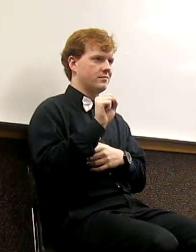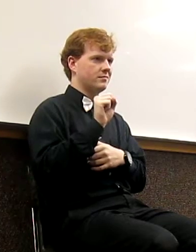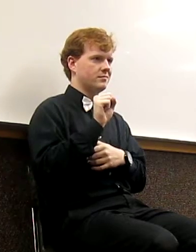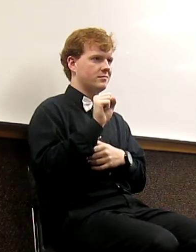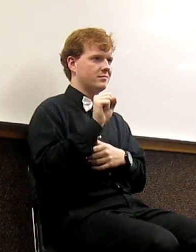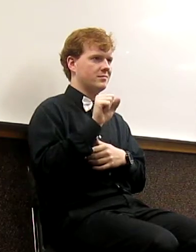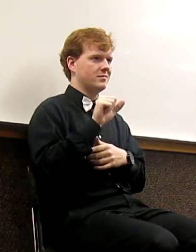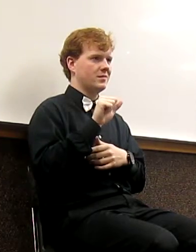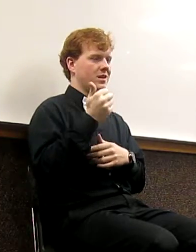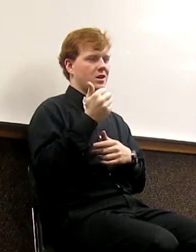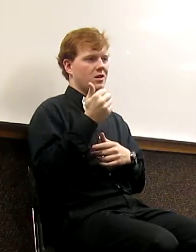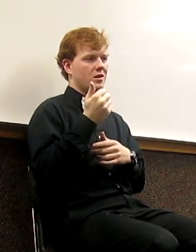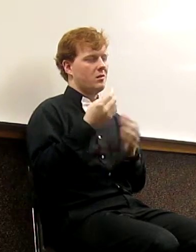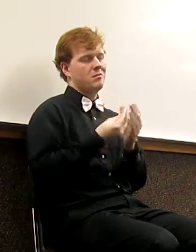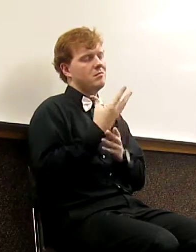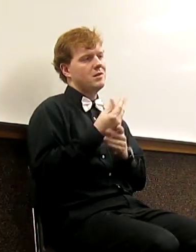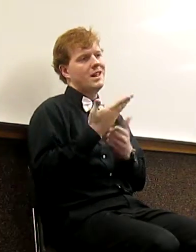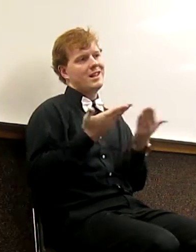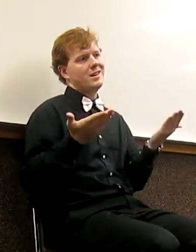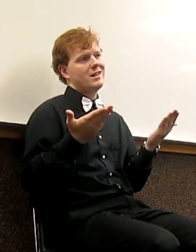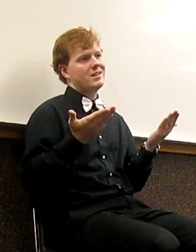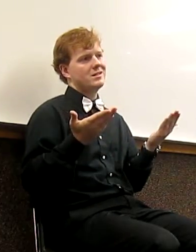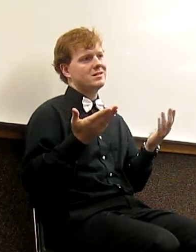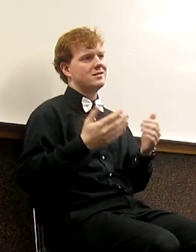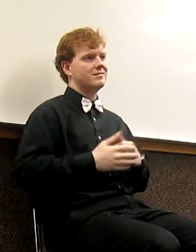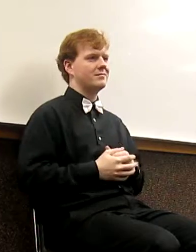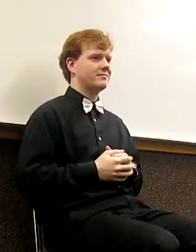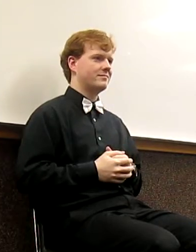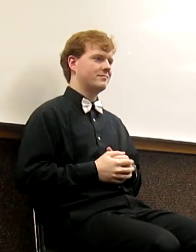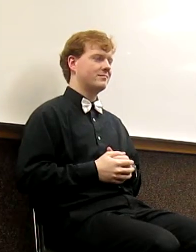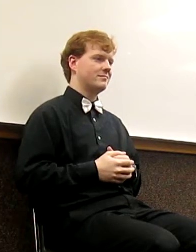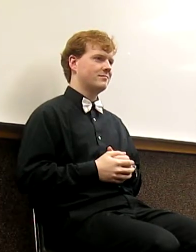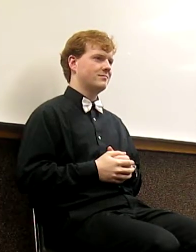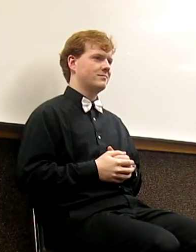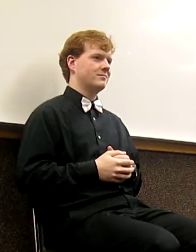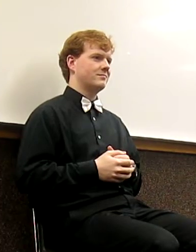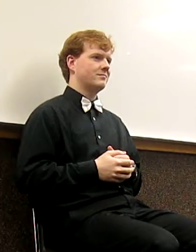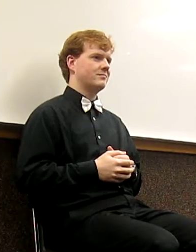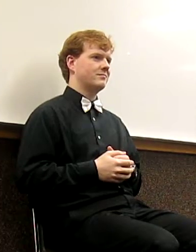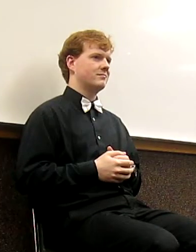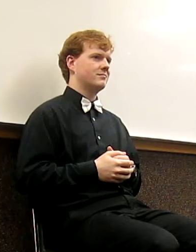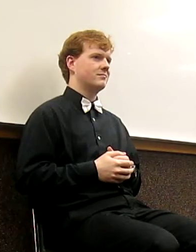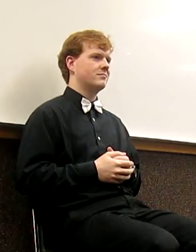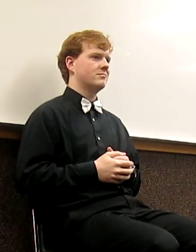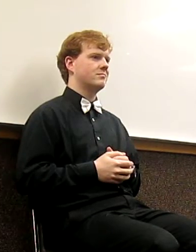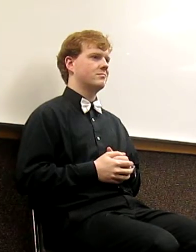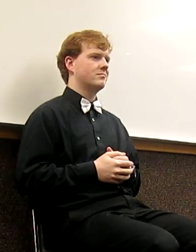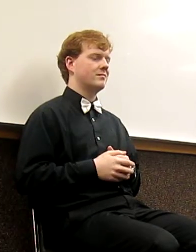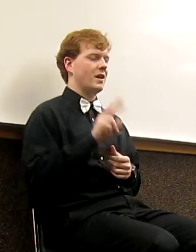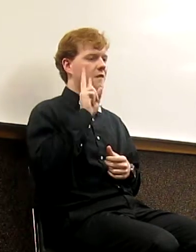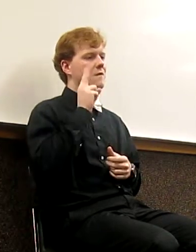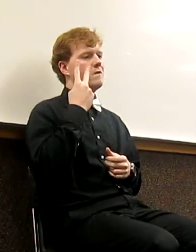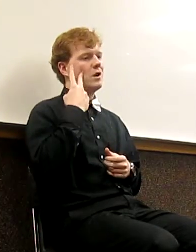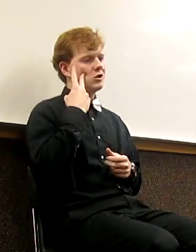I'm drawing a blank now, but yeah, like plant products, those are your incomplete proteins. Lettuce, yeah. Vegetables.